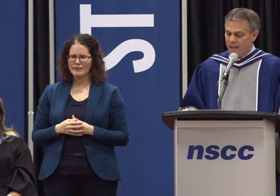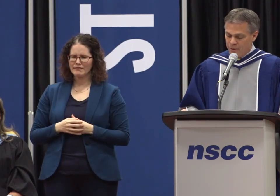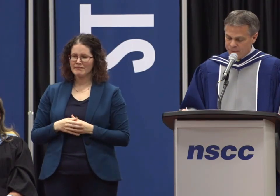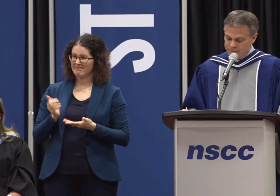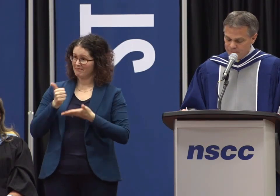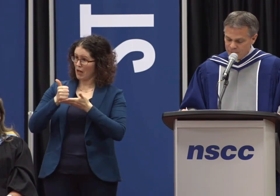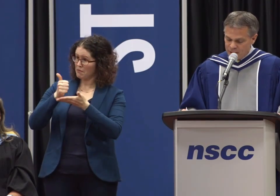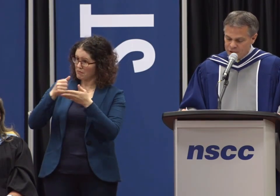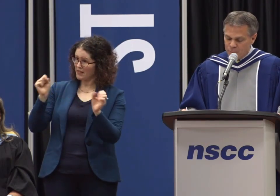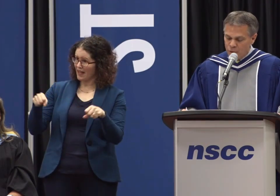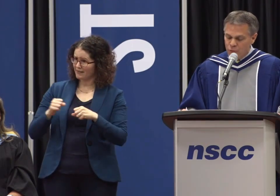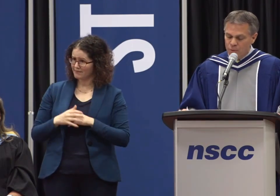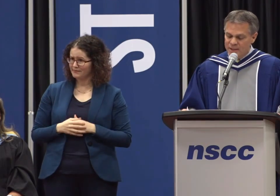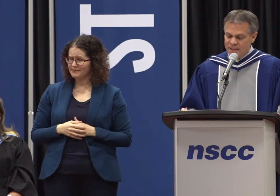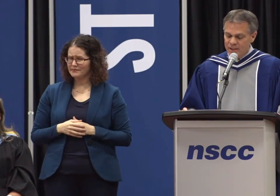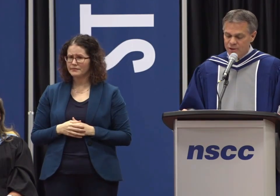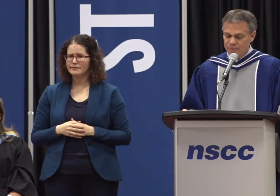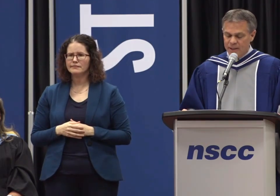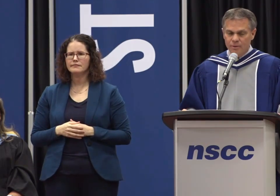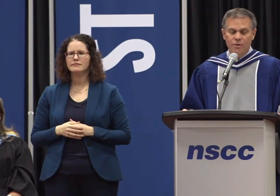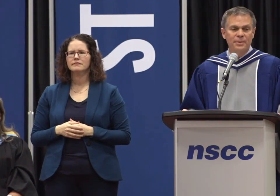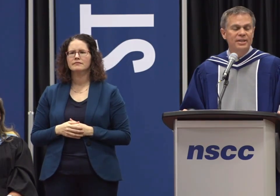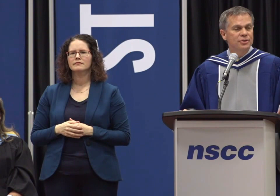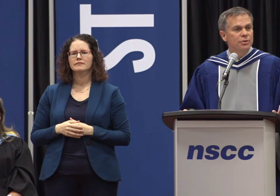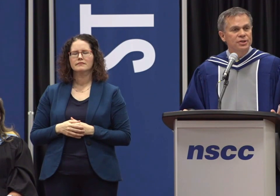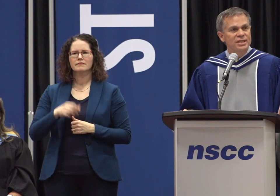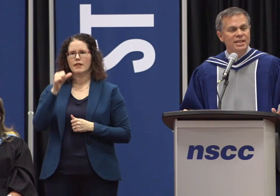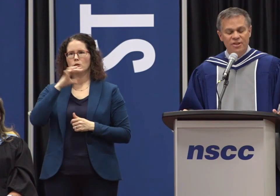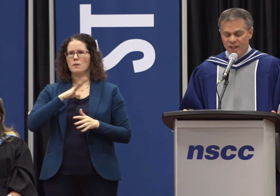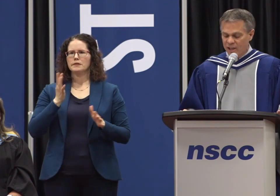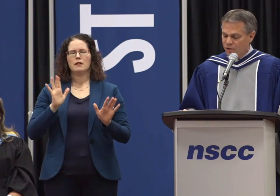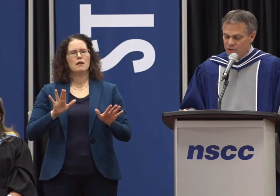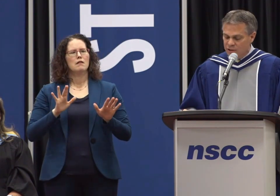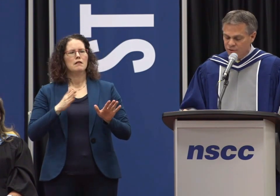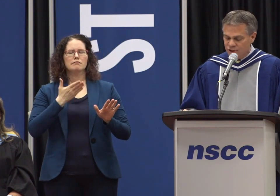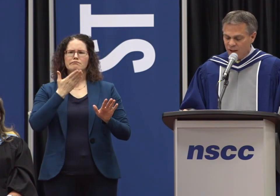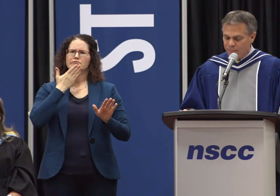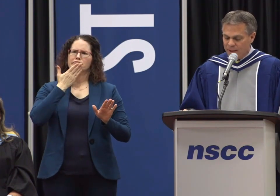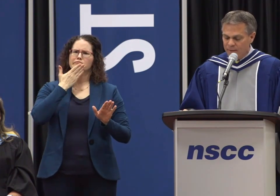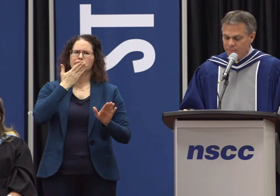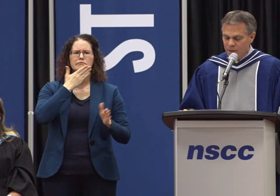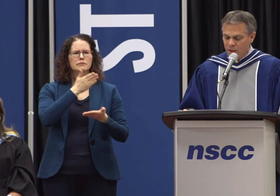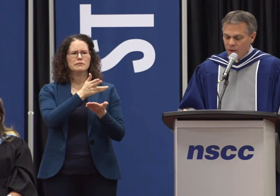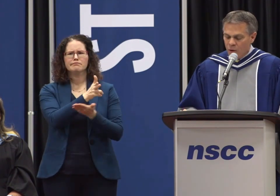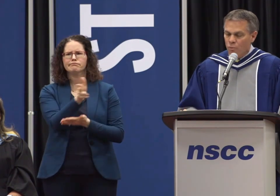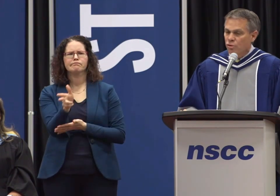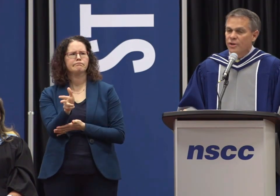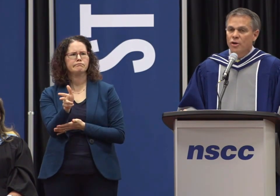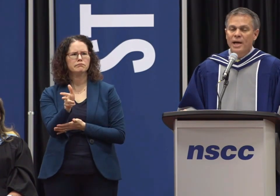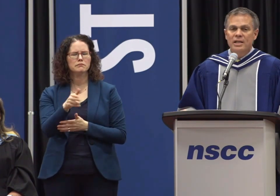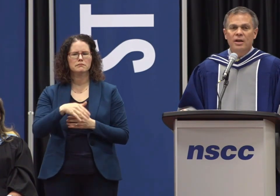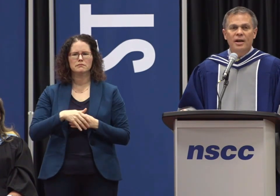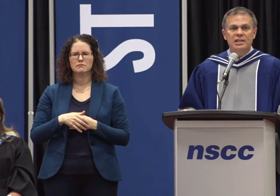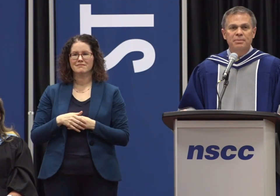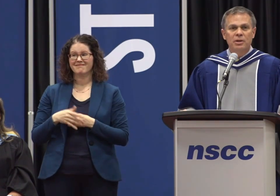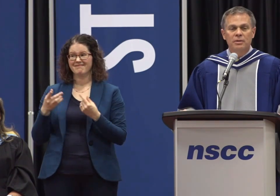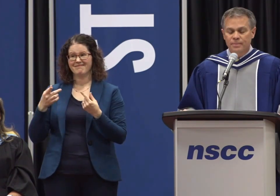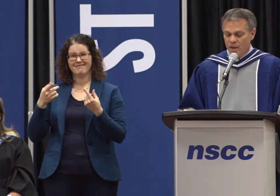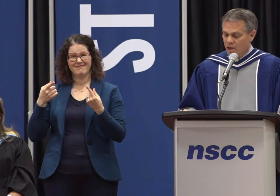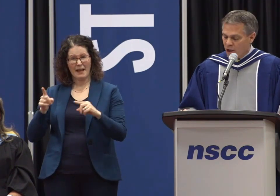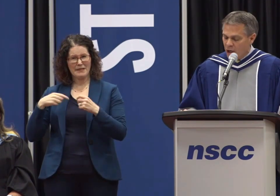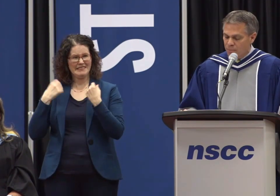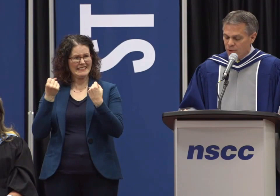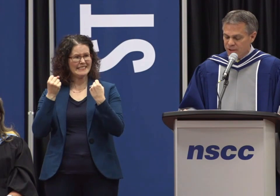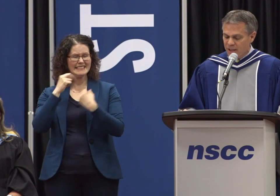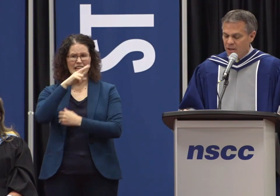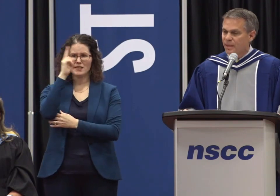I could help, and this poor woman said to me, "Oh my soul," she said, "thank goodness for stopping. We're on our way to the hospital.